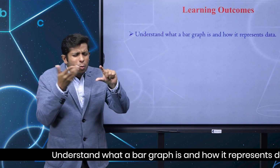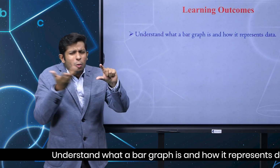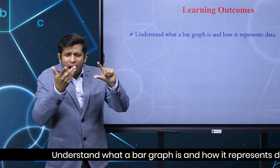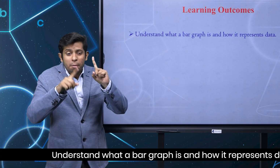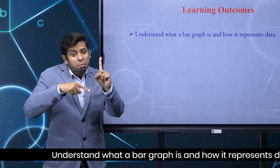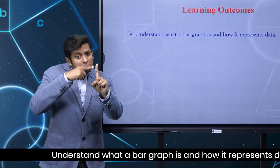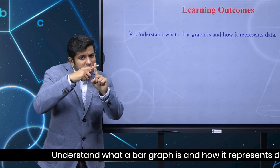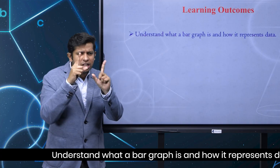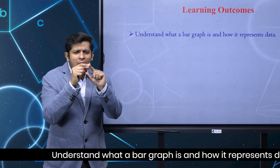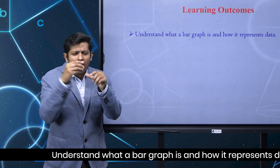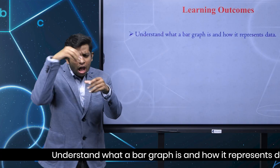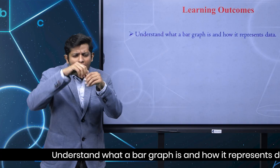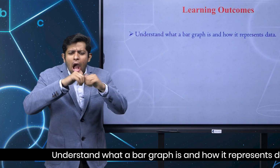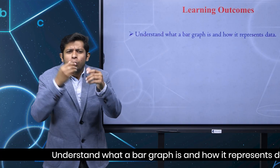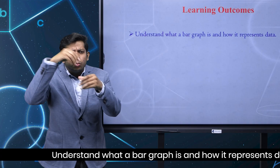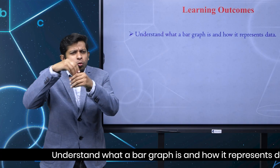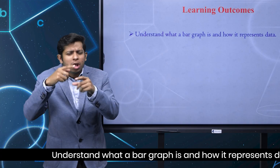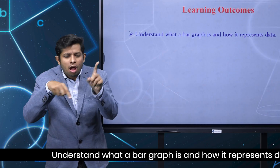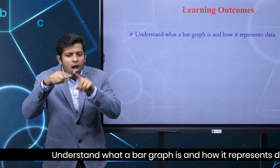graph is and how it represents data.